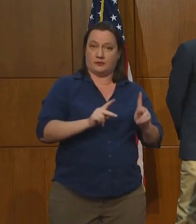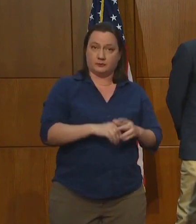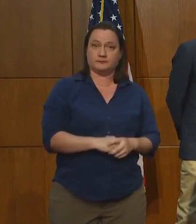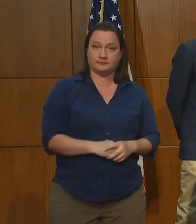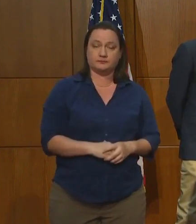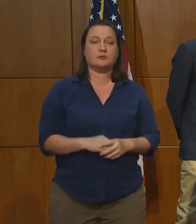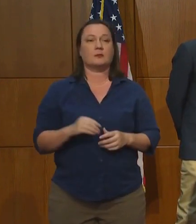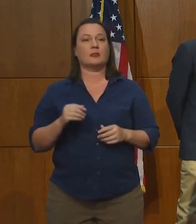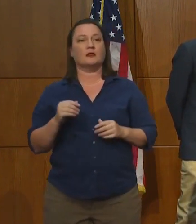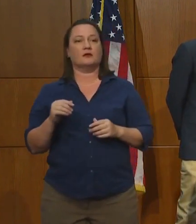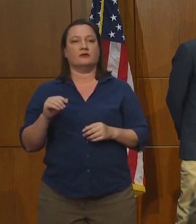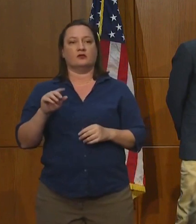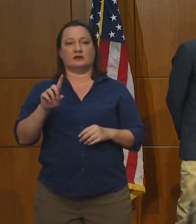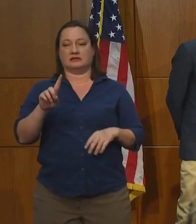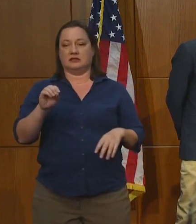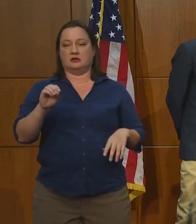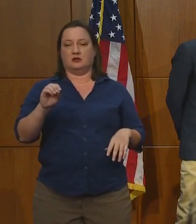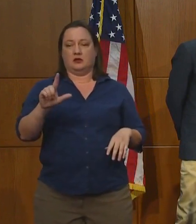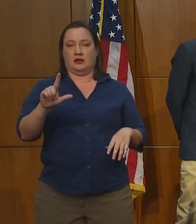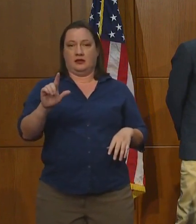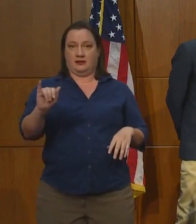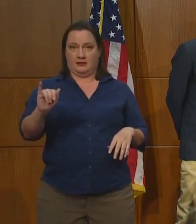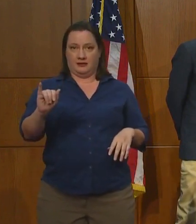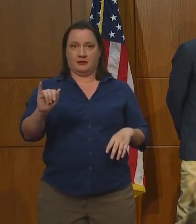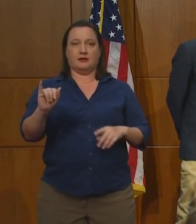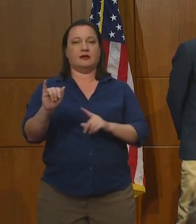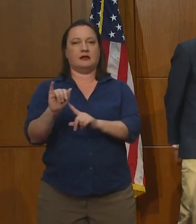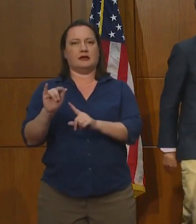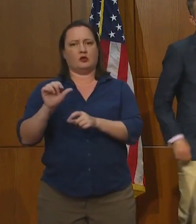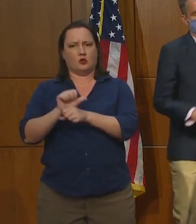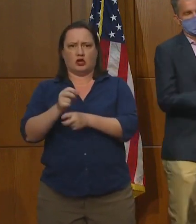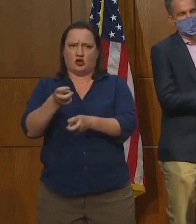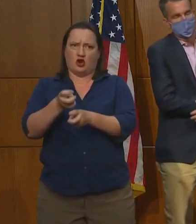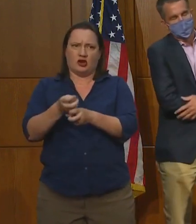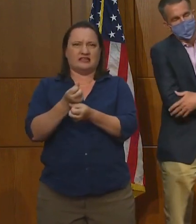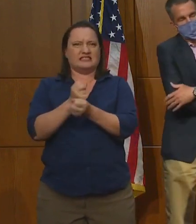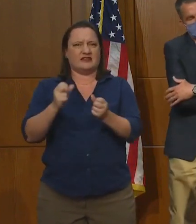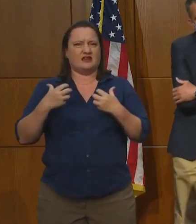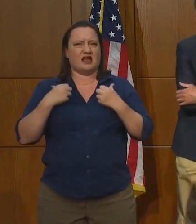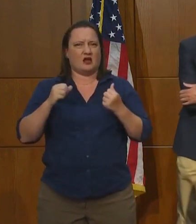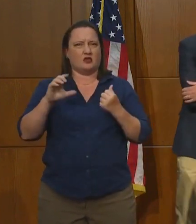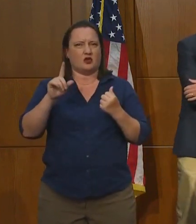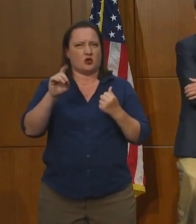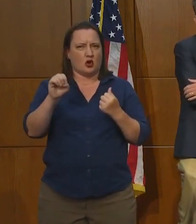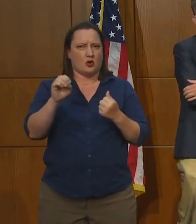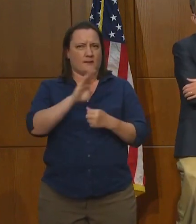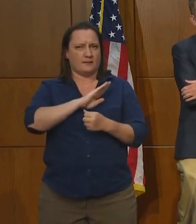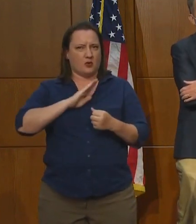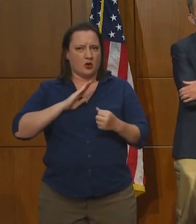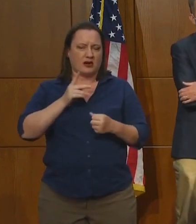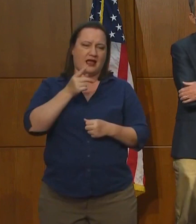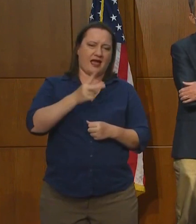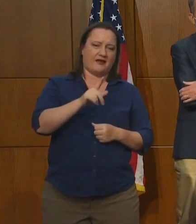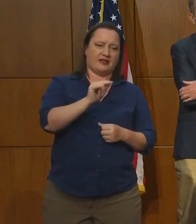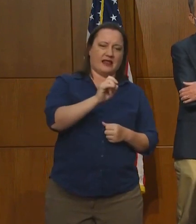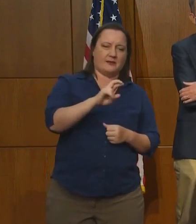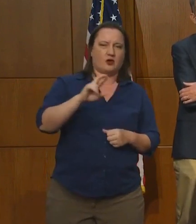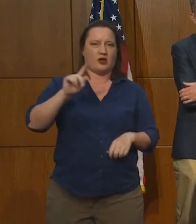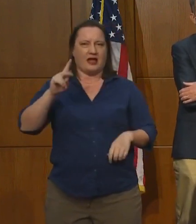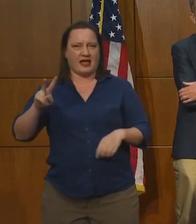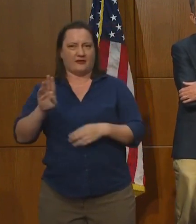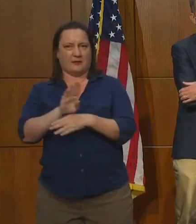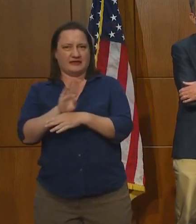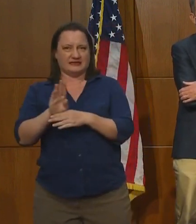and Industry, they are working hard. The Safety and Health Codes Board, it's about half labor, half business working through. The